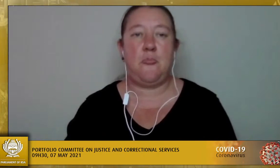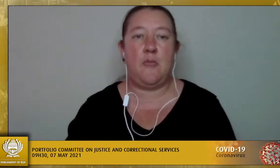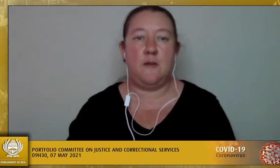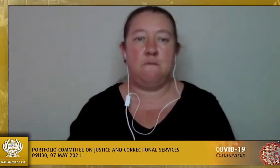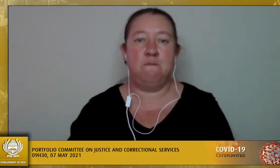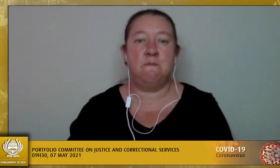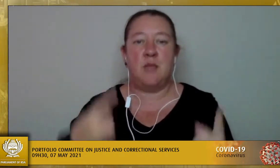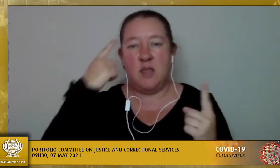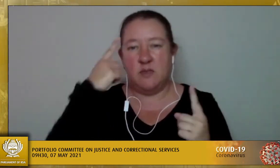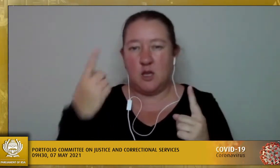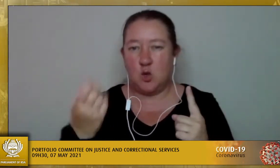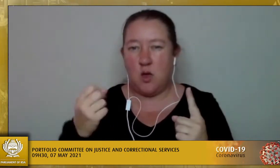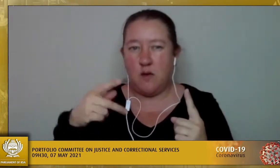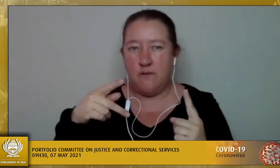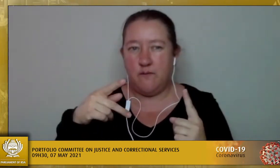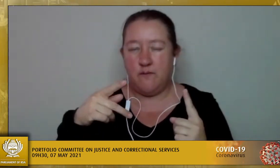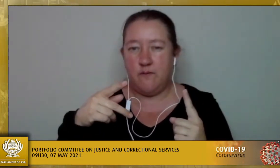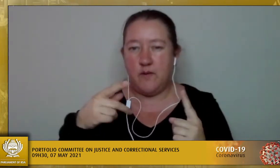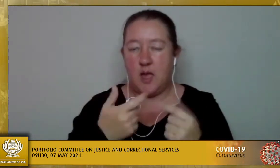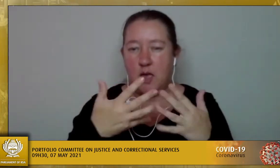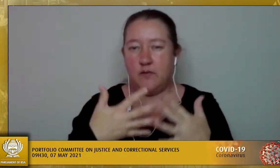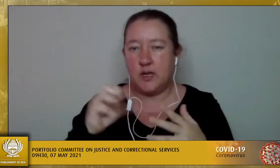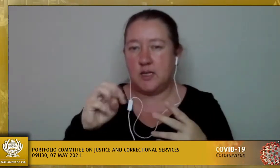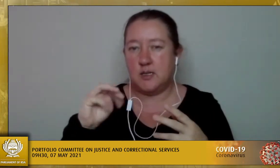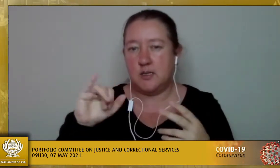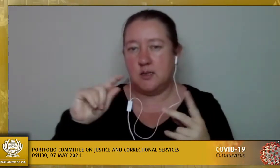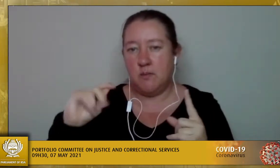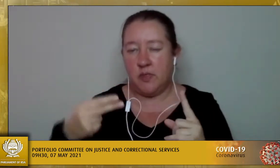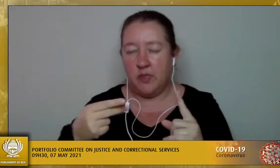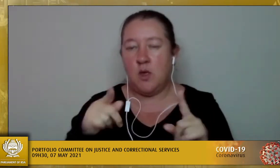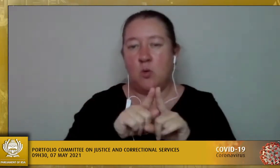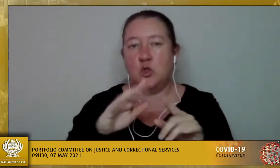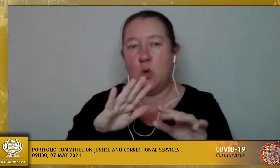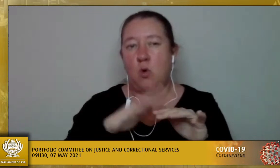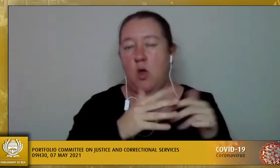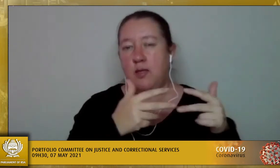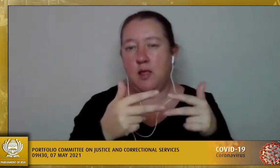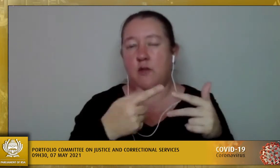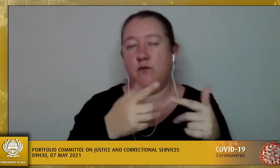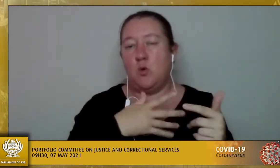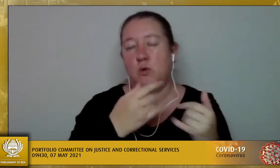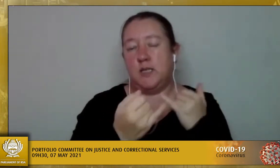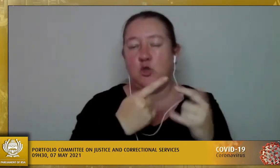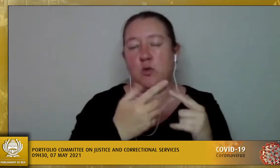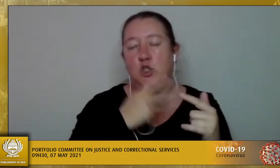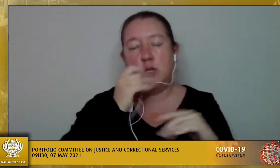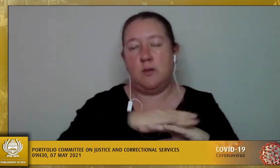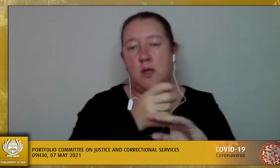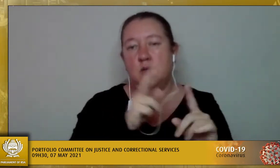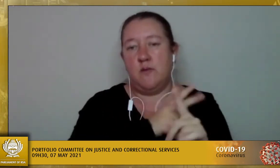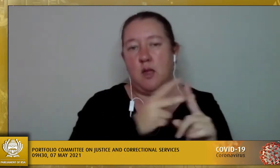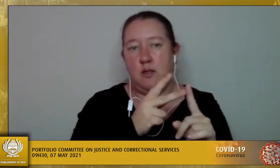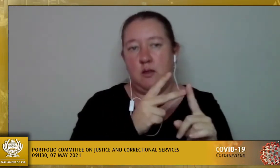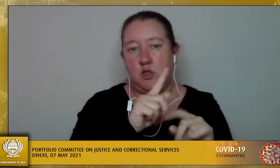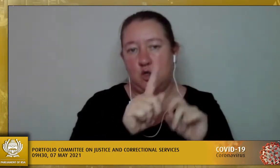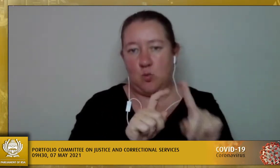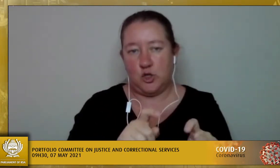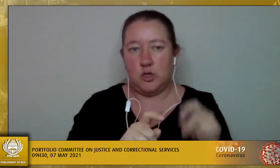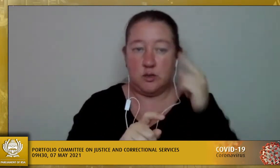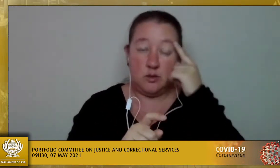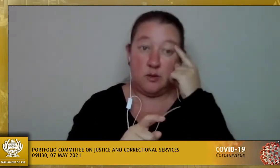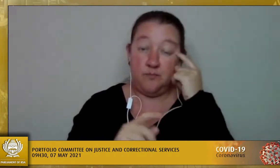and I think you have PS Advocate Pierre Smith as well online for sexual and gender-based violence questions um